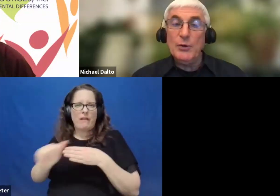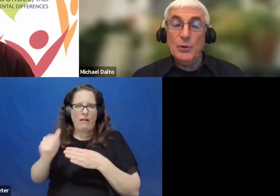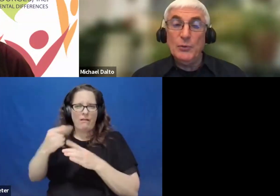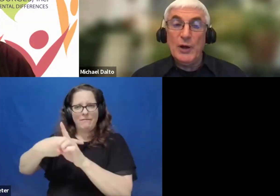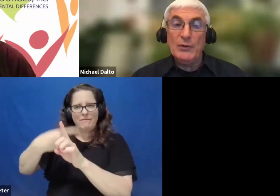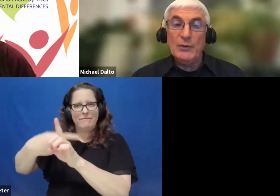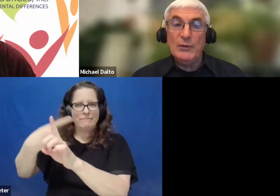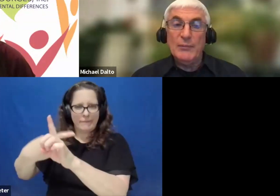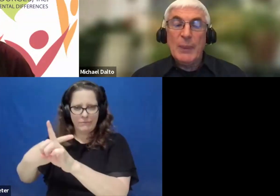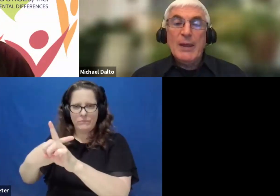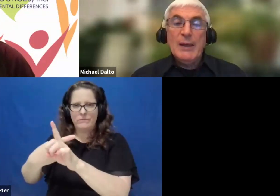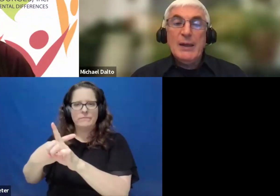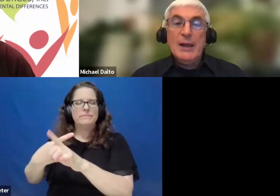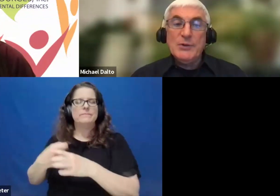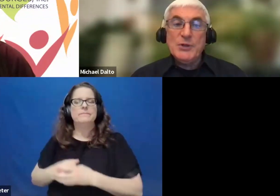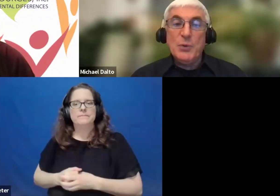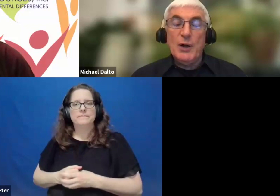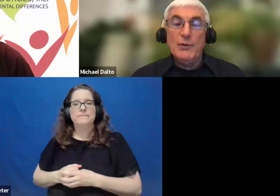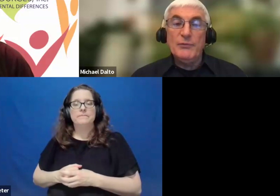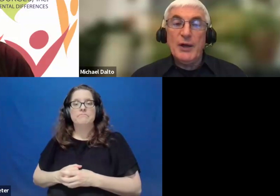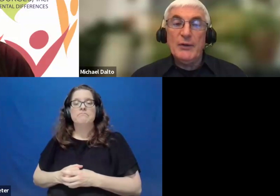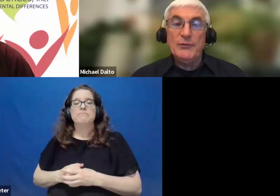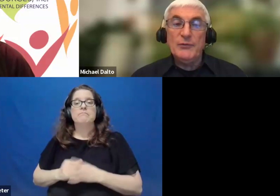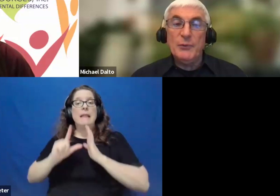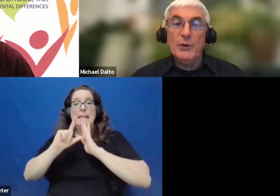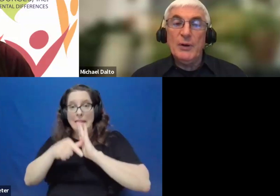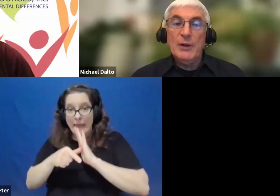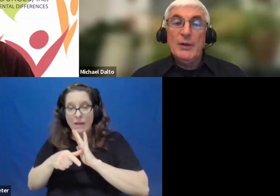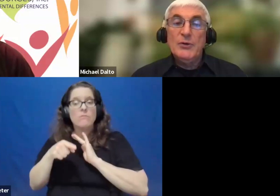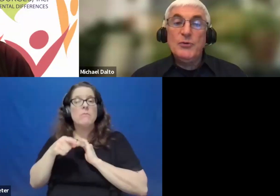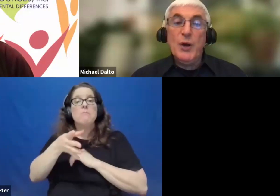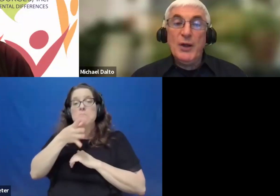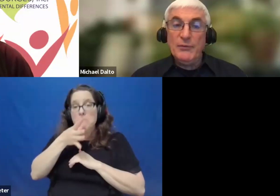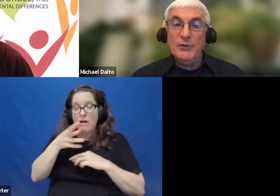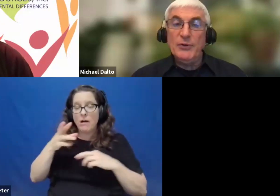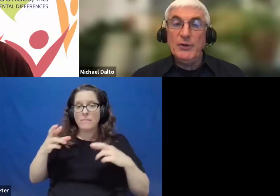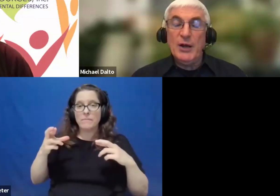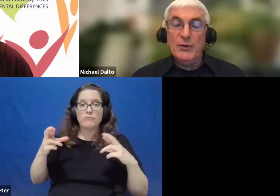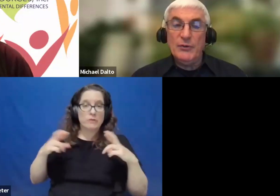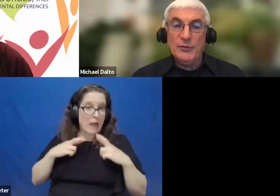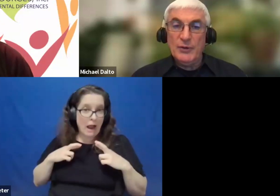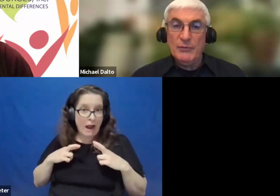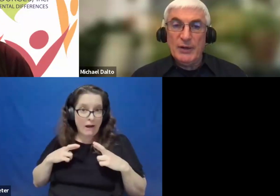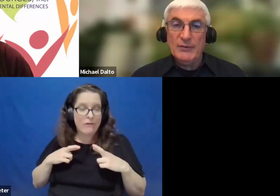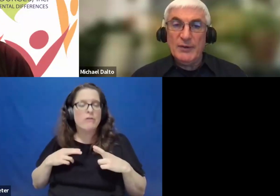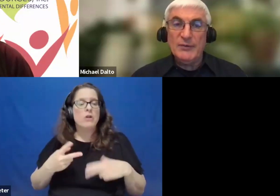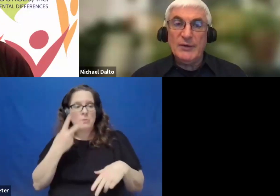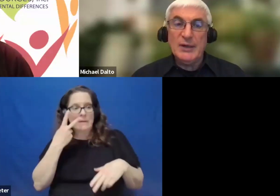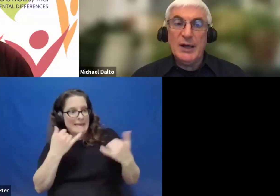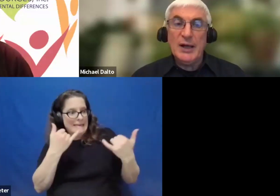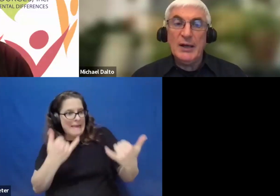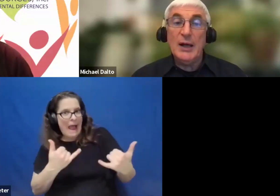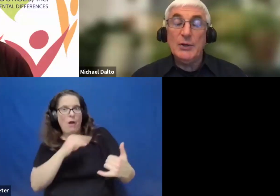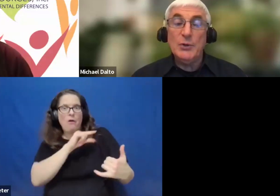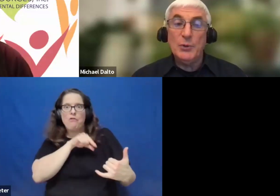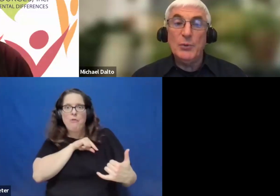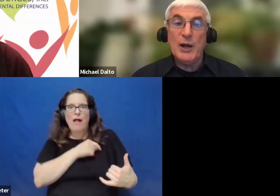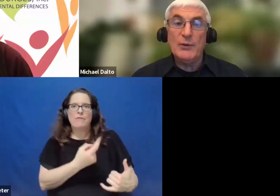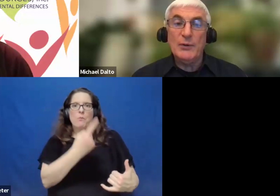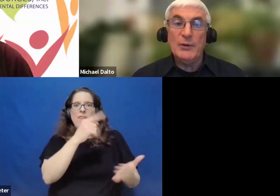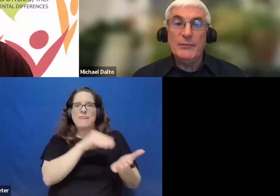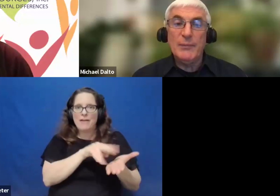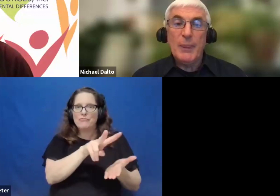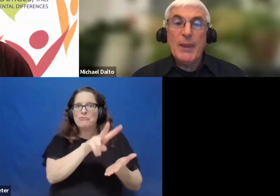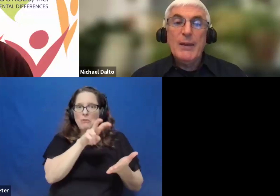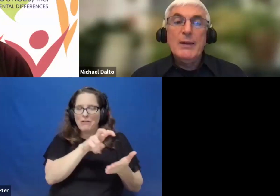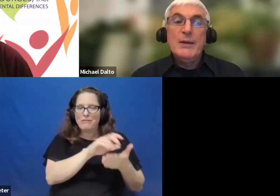on her own record, and then she qualifies for $1,200 of SSDI on your